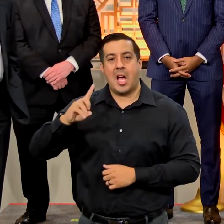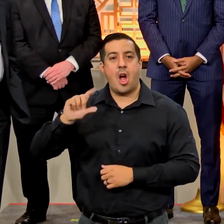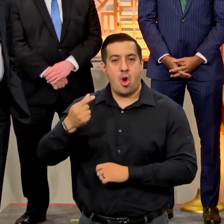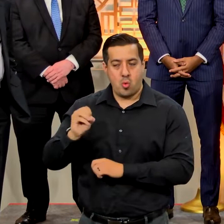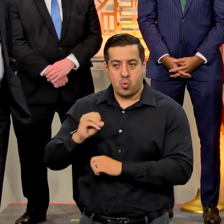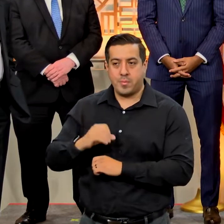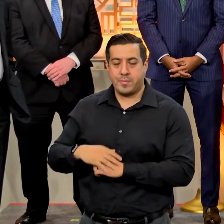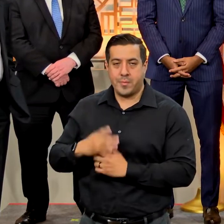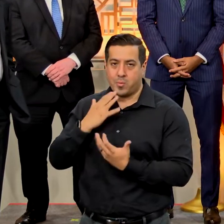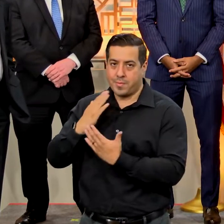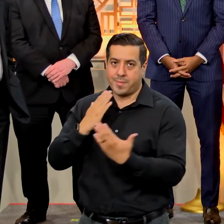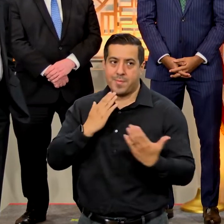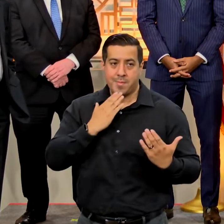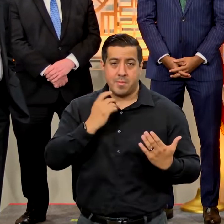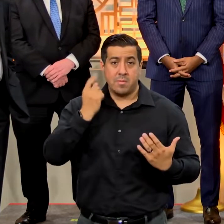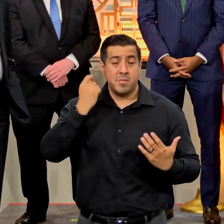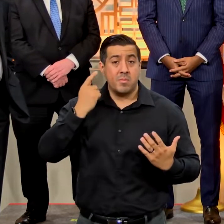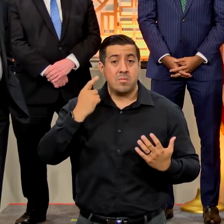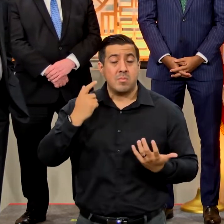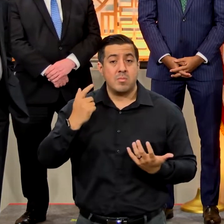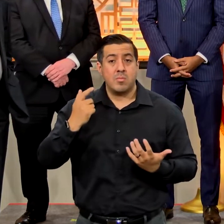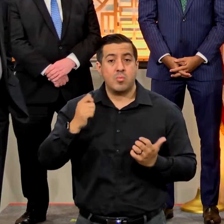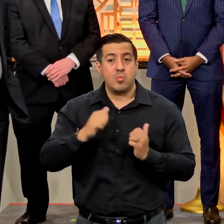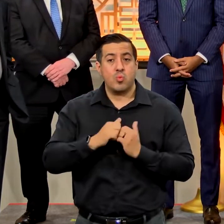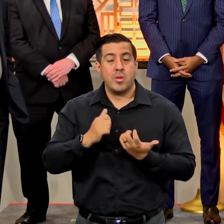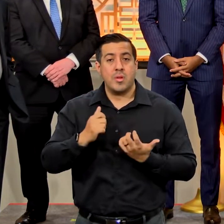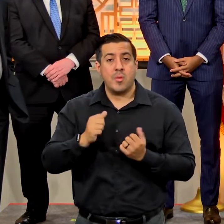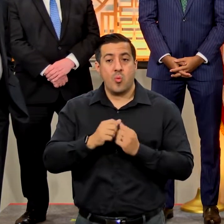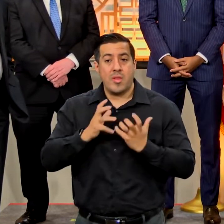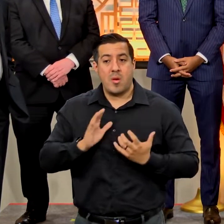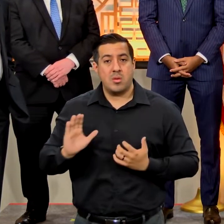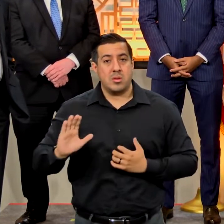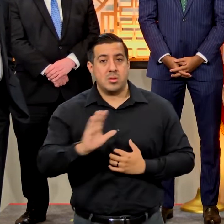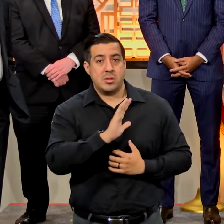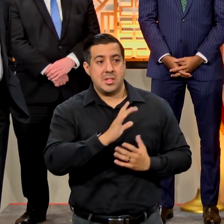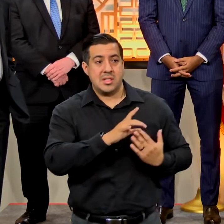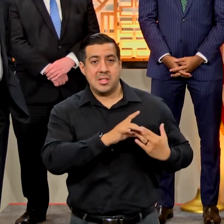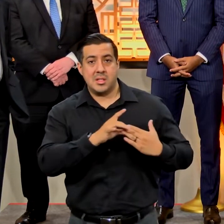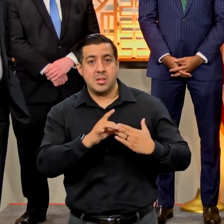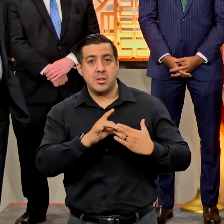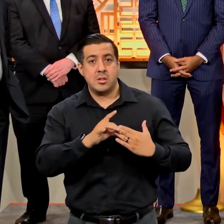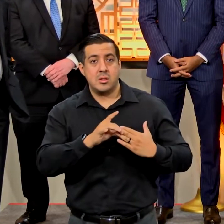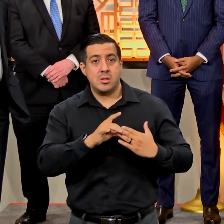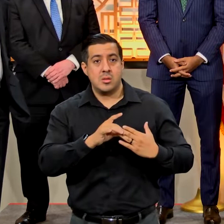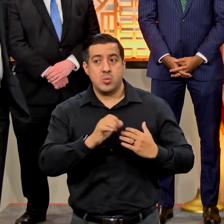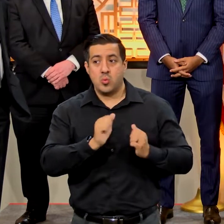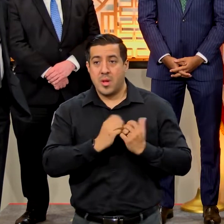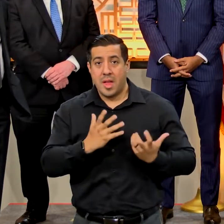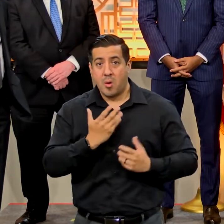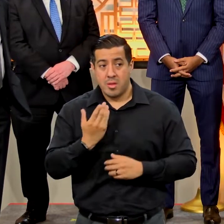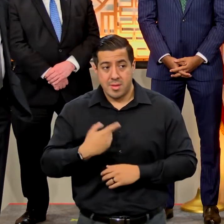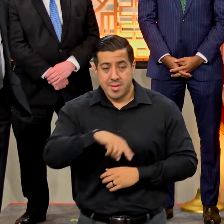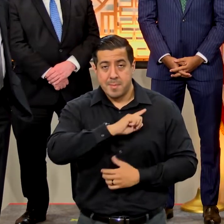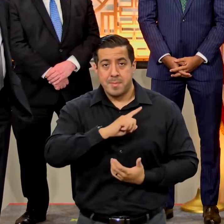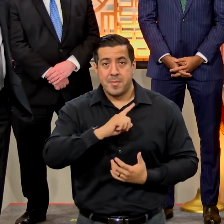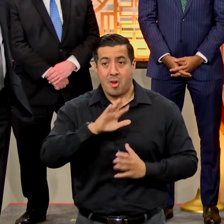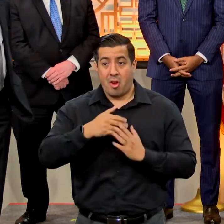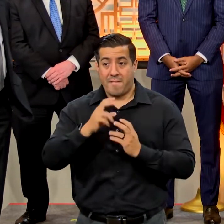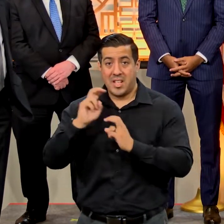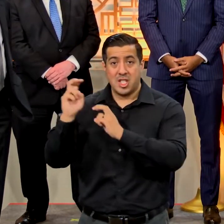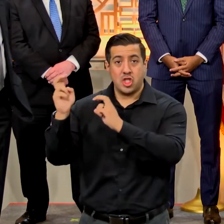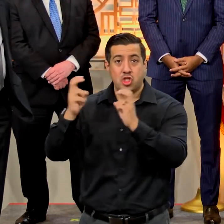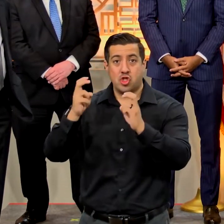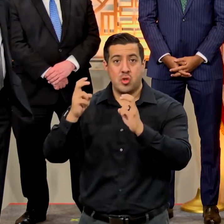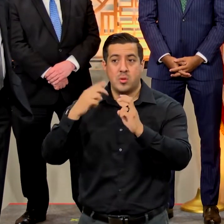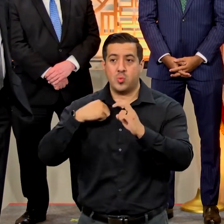which, if not for the leadership of them, Mayor, this issue of the